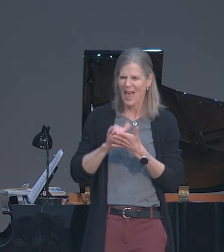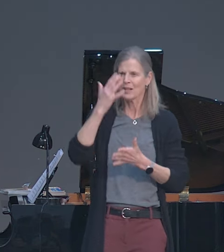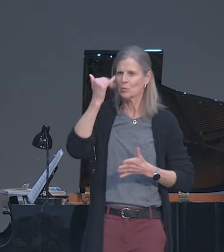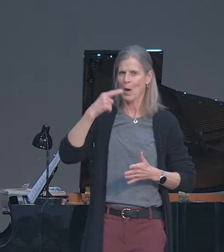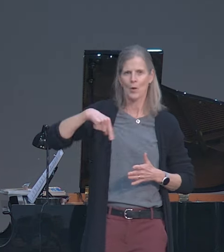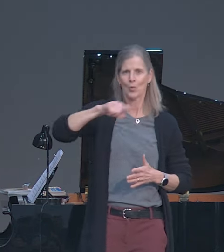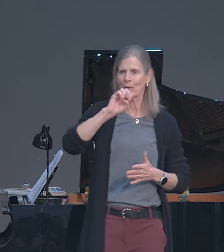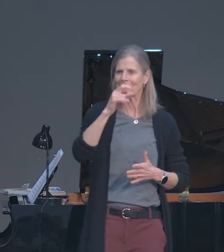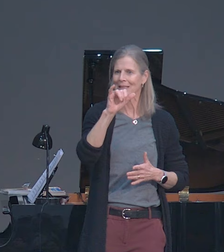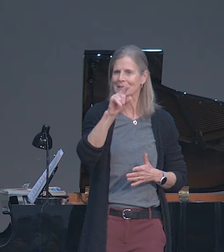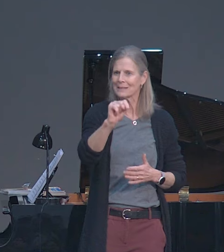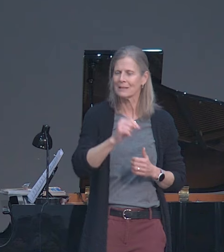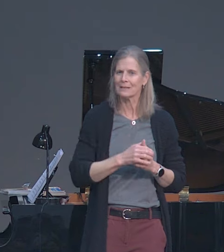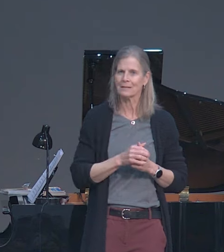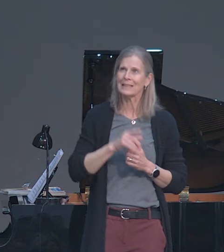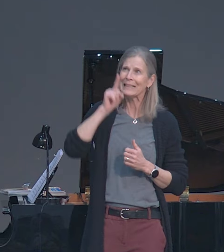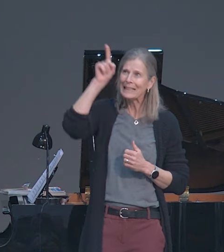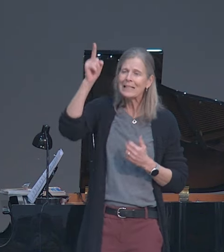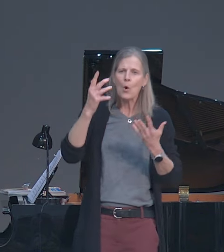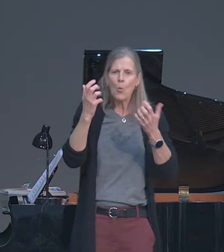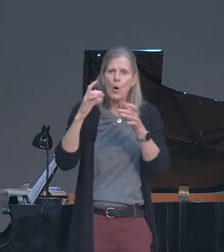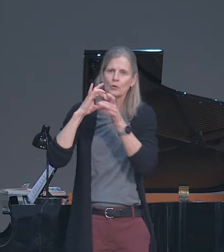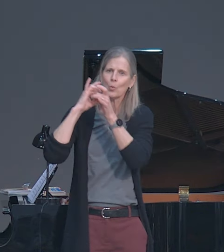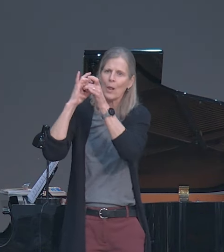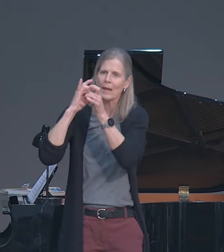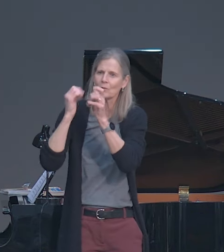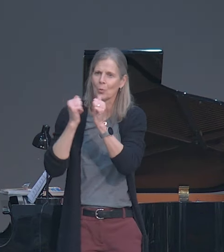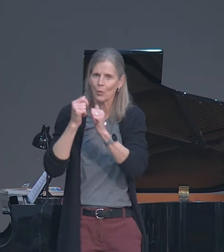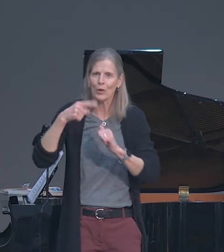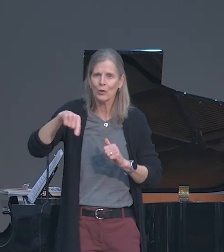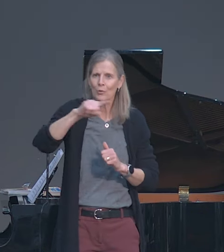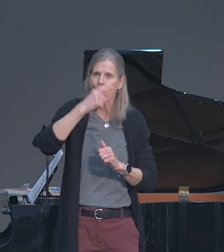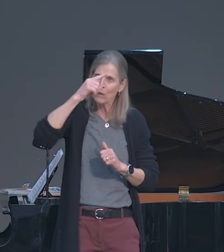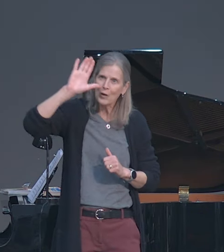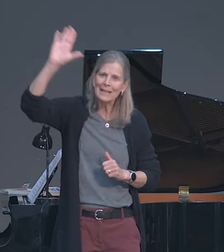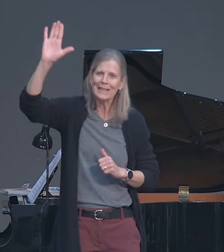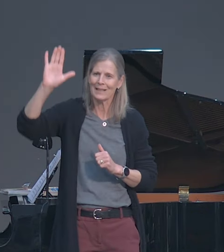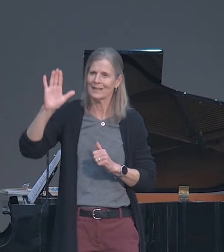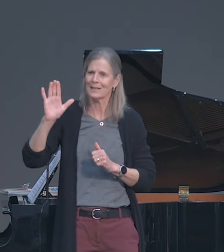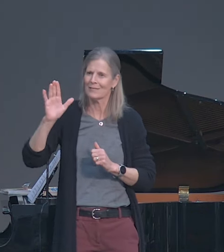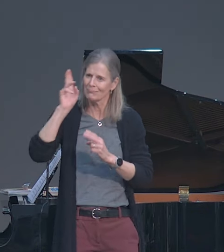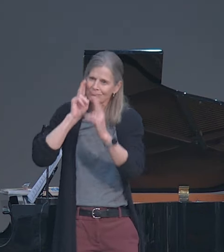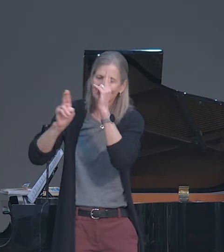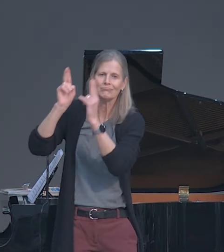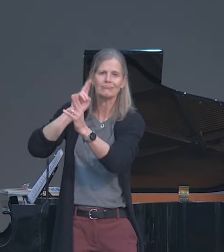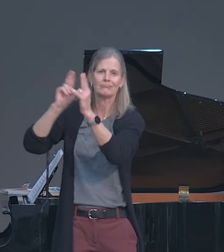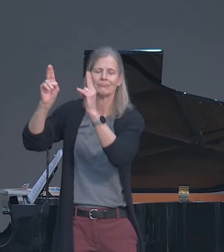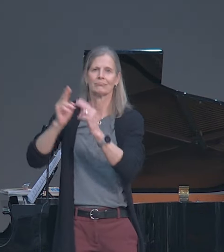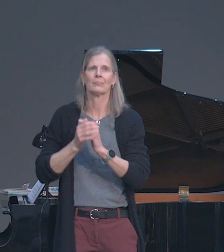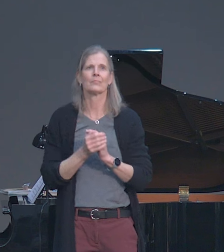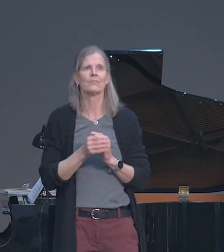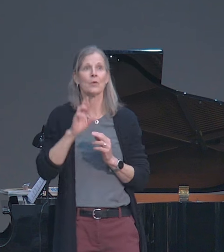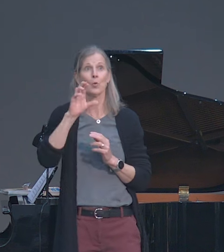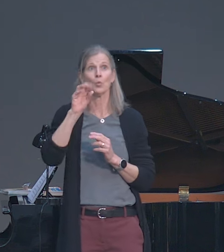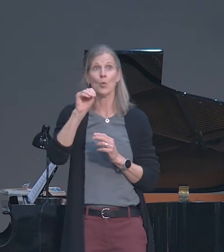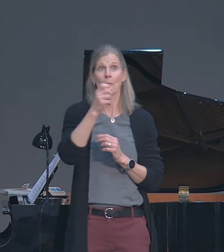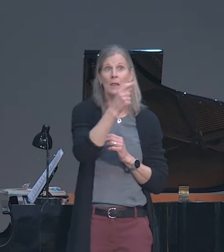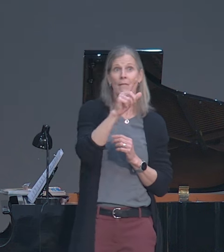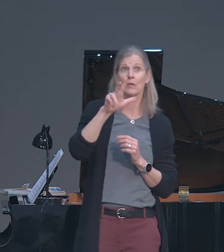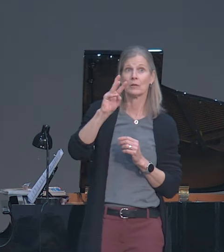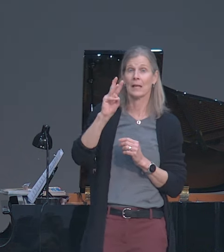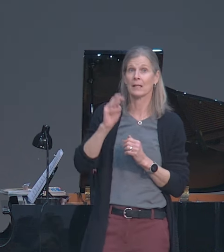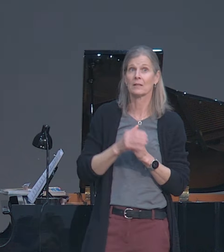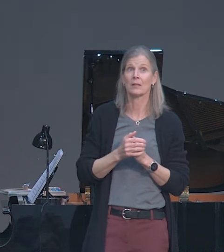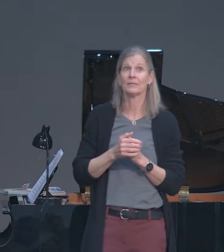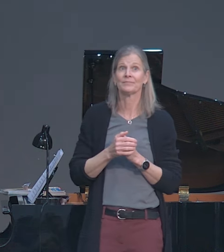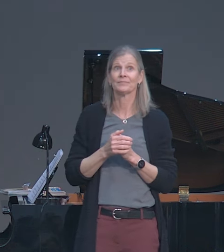You exist because God wants a relationship with you for his glory. Romans 11:36 says, for from him and